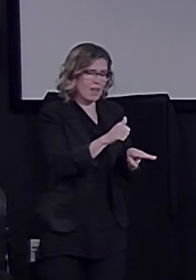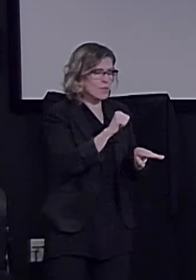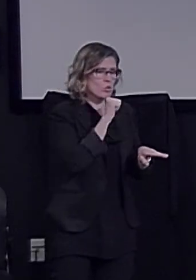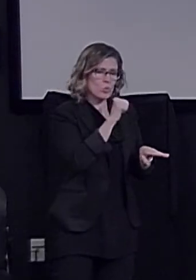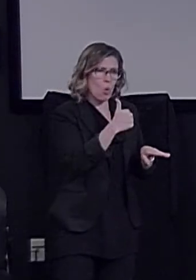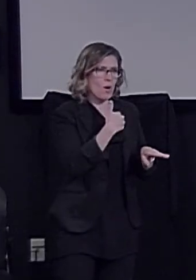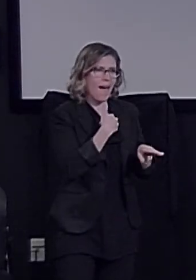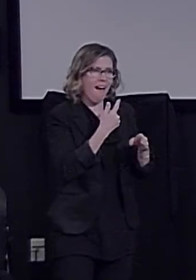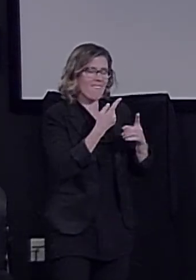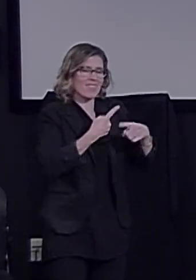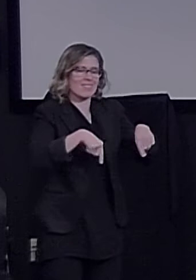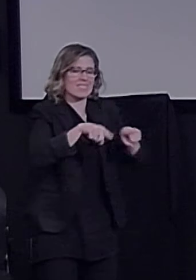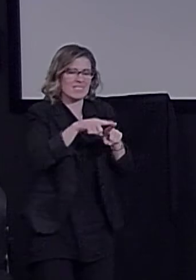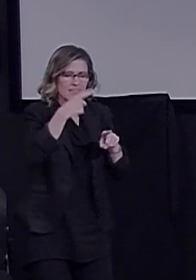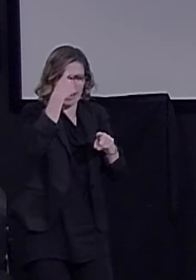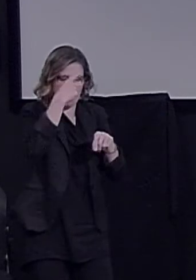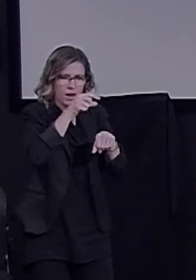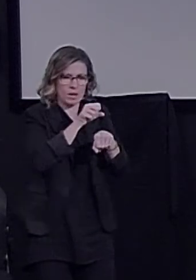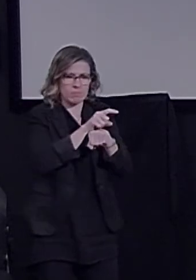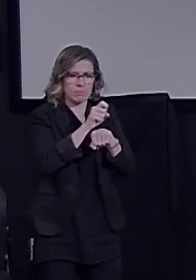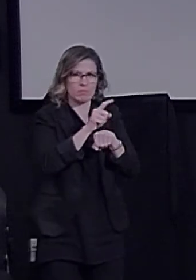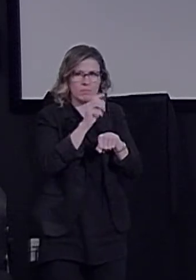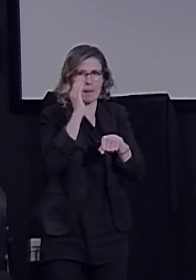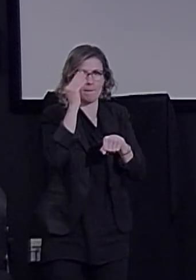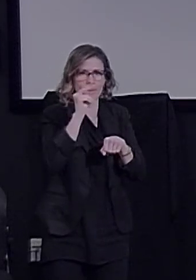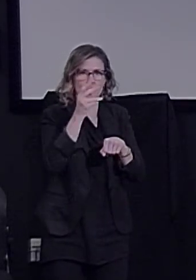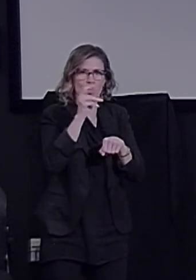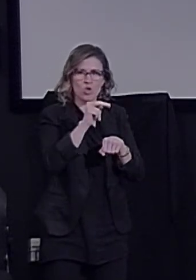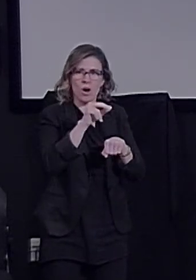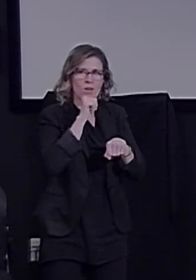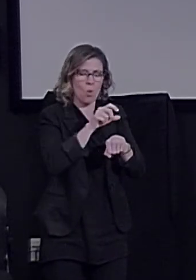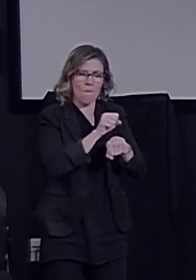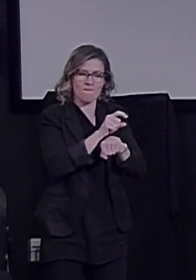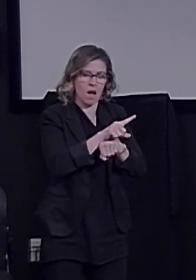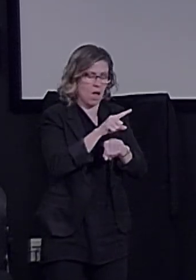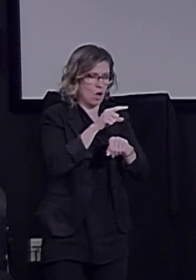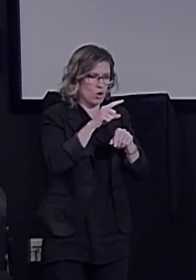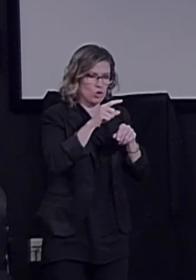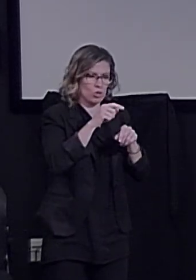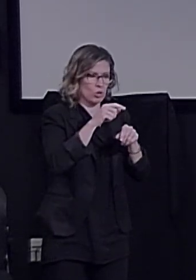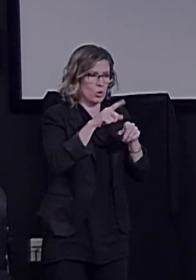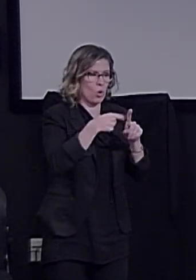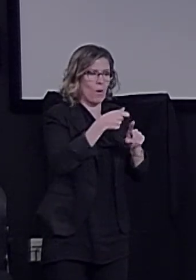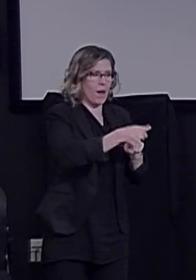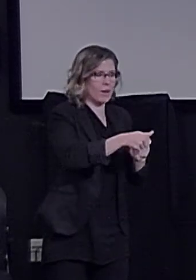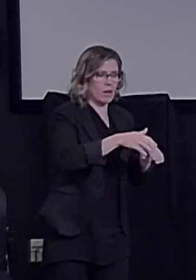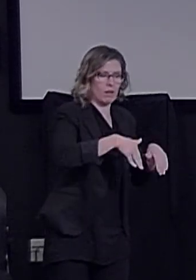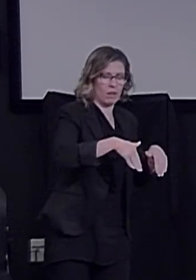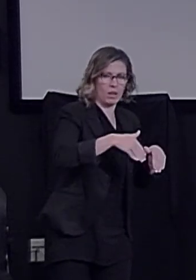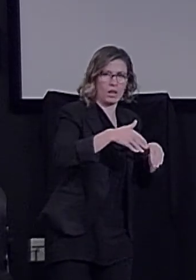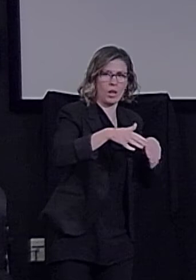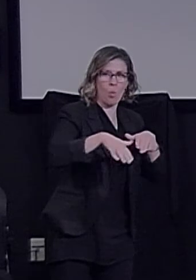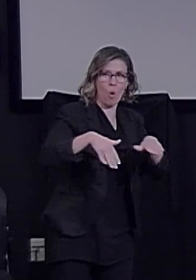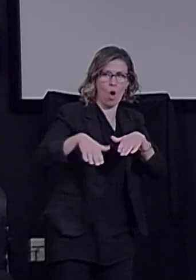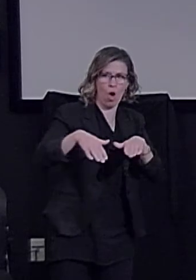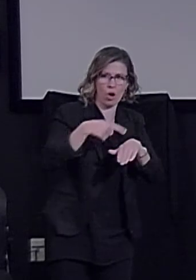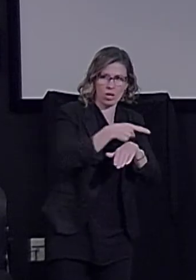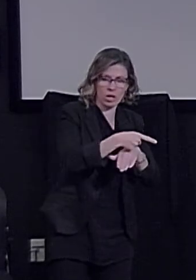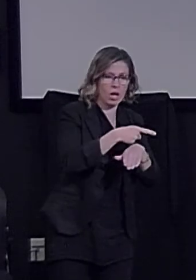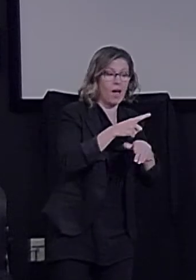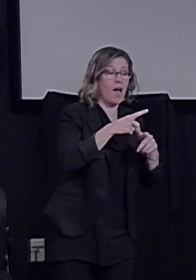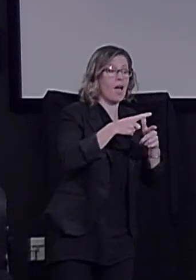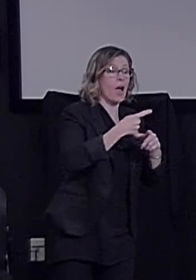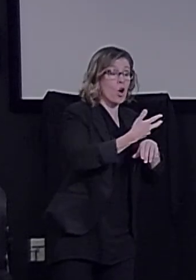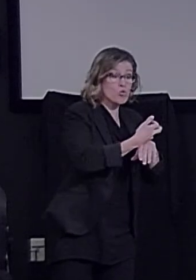same discharges of mirror neurons when they can't walk. Unless they start to crawl, then they will have